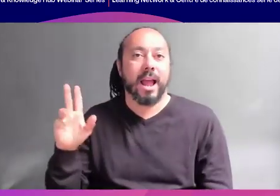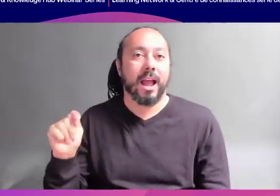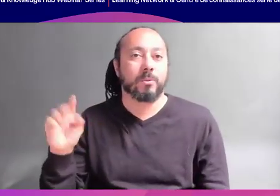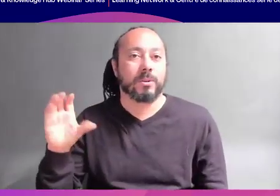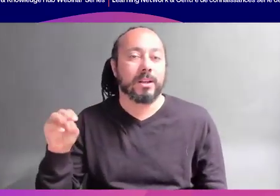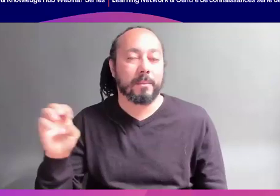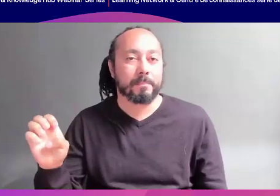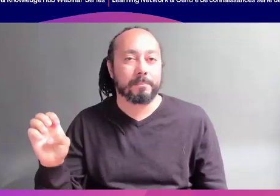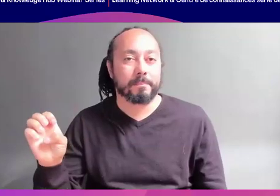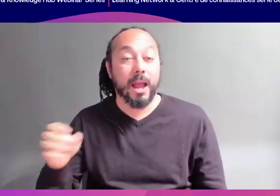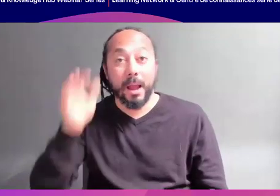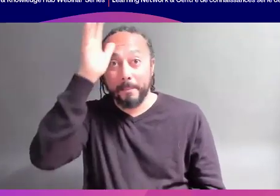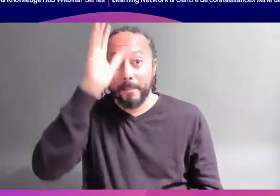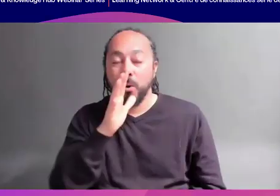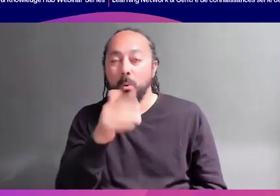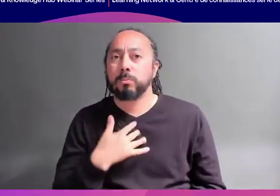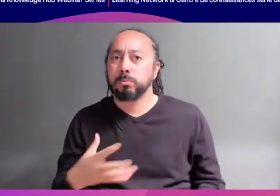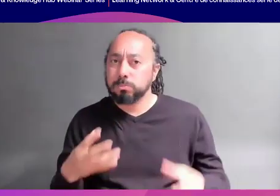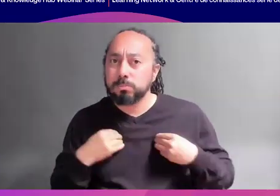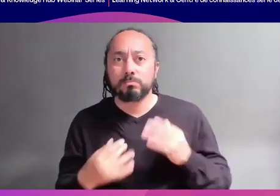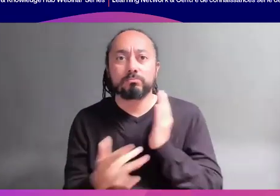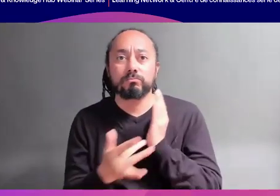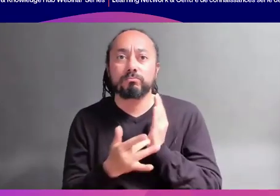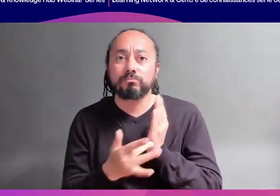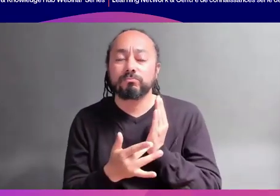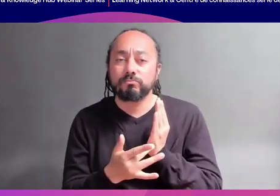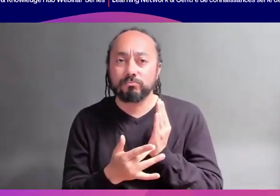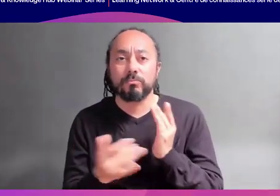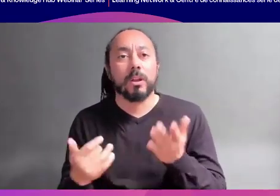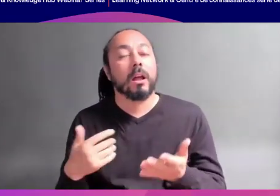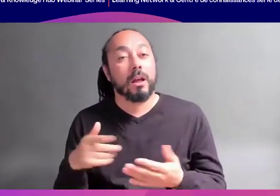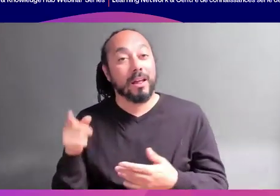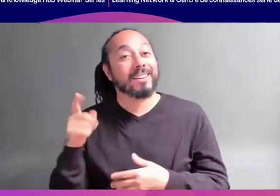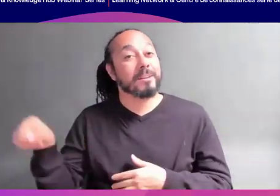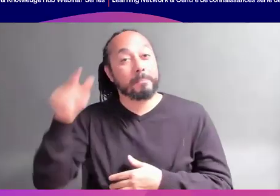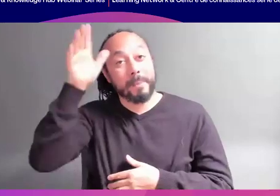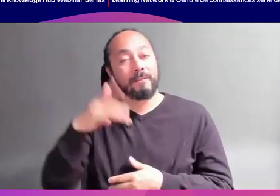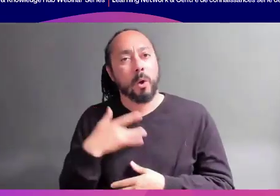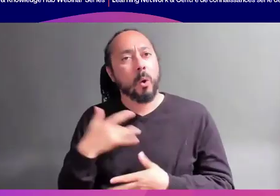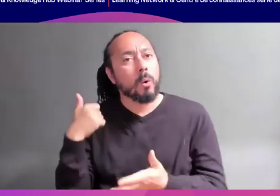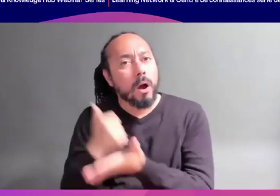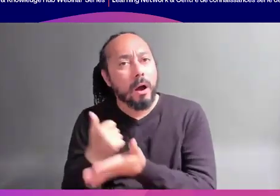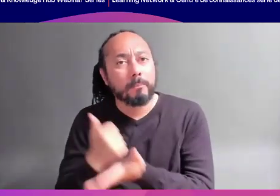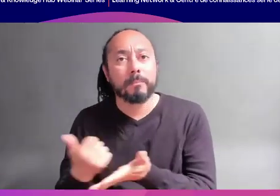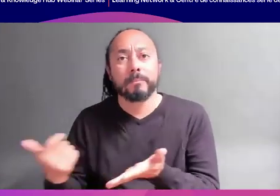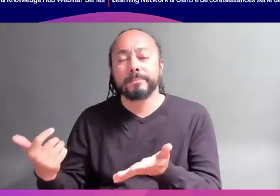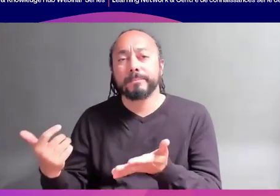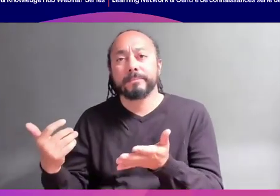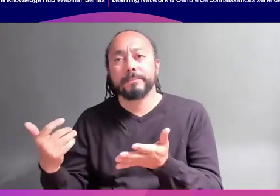really responsive to the technologies. They find them really helpful, they're practical, they're engaging.